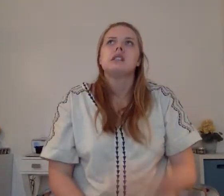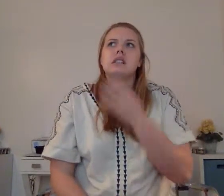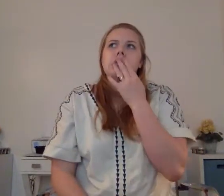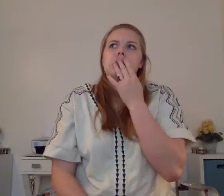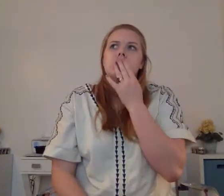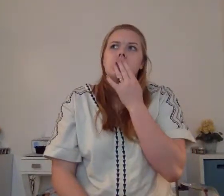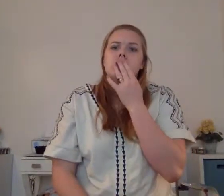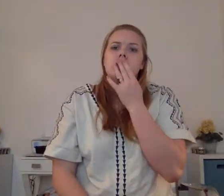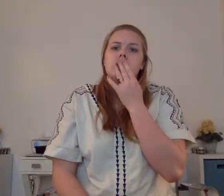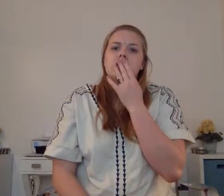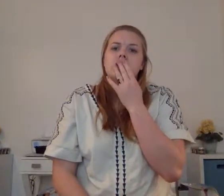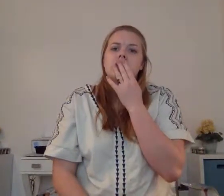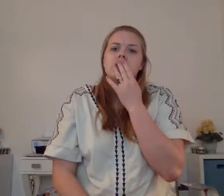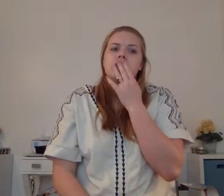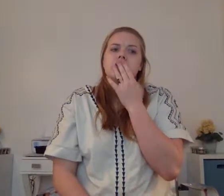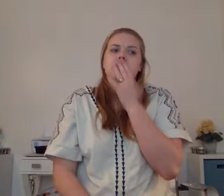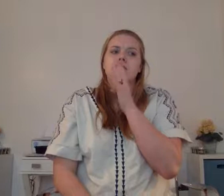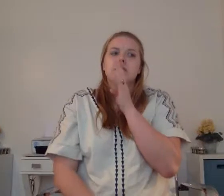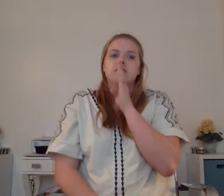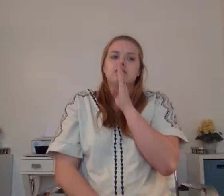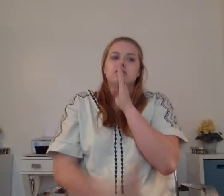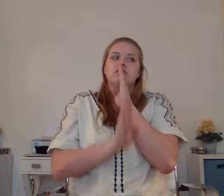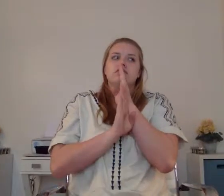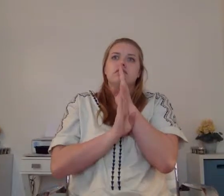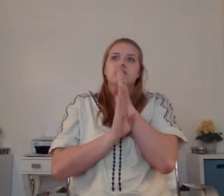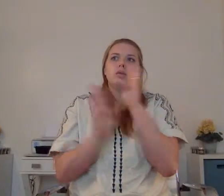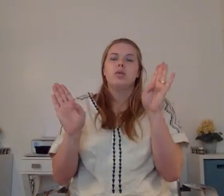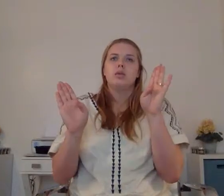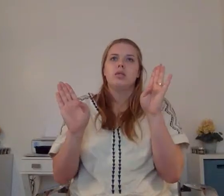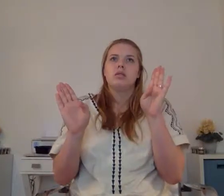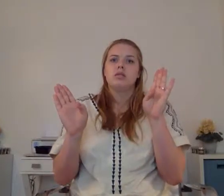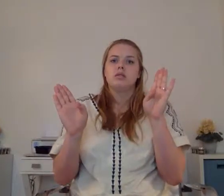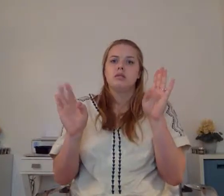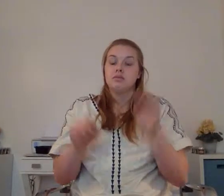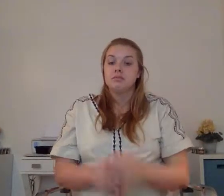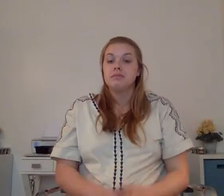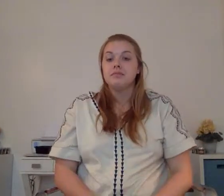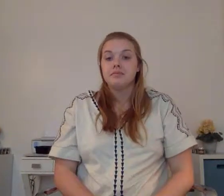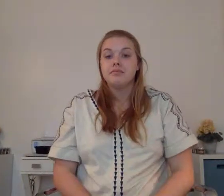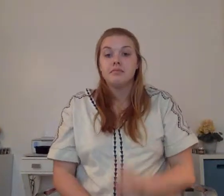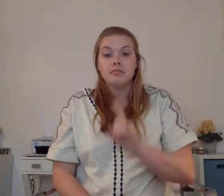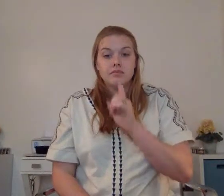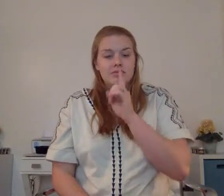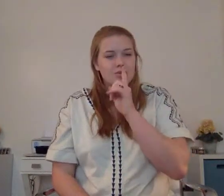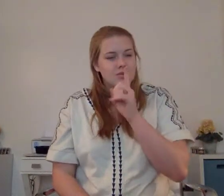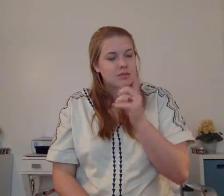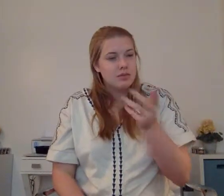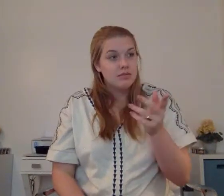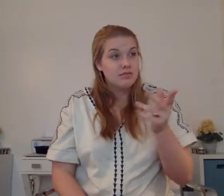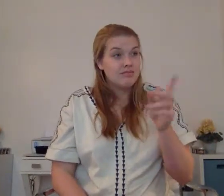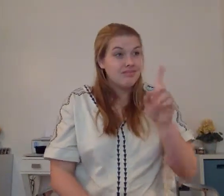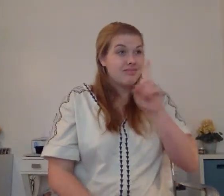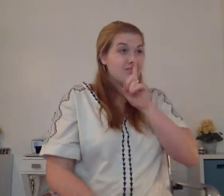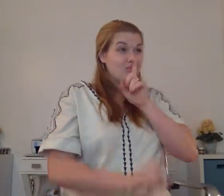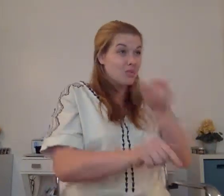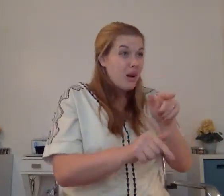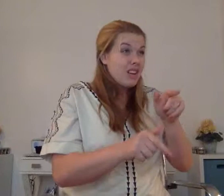and I stopped talking. I stopped talking because the truth was complicated, even though I knew deep